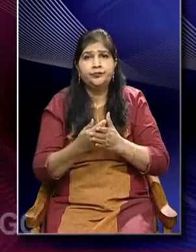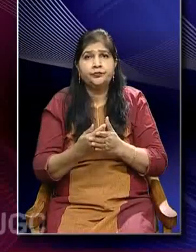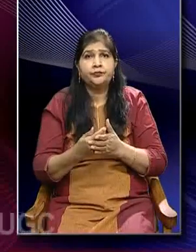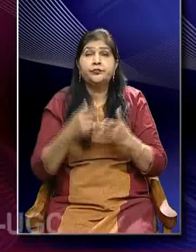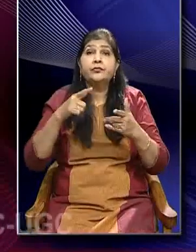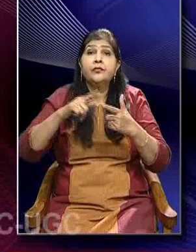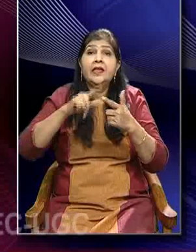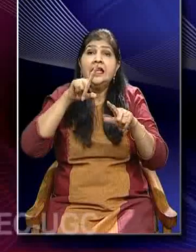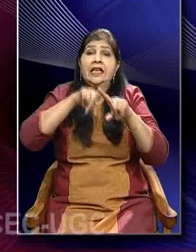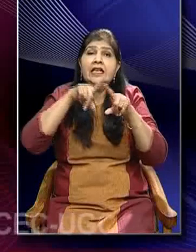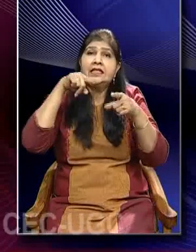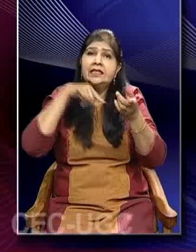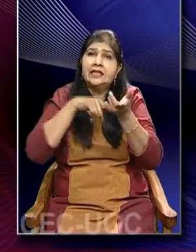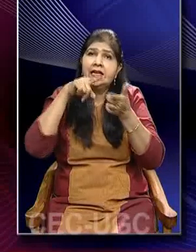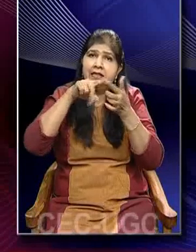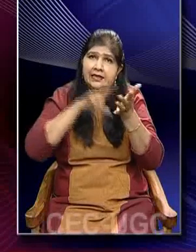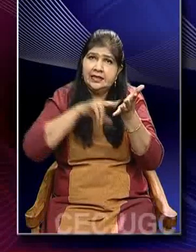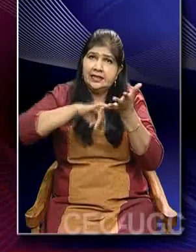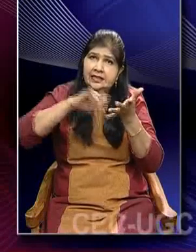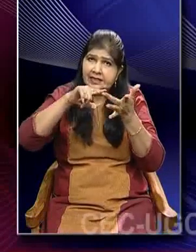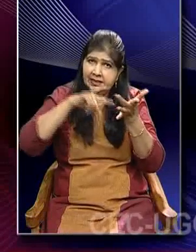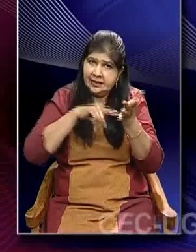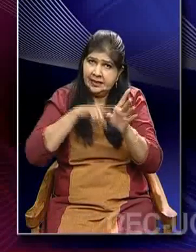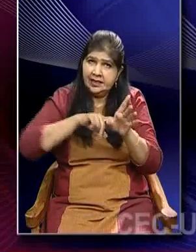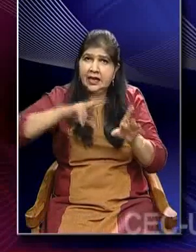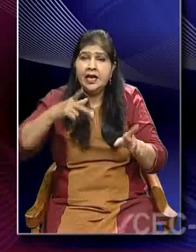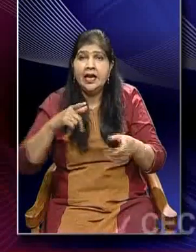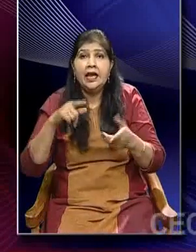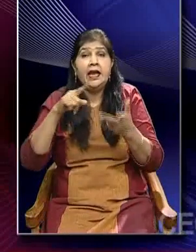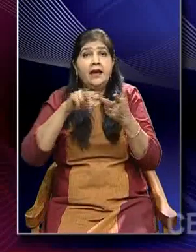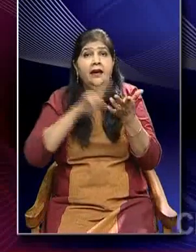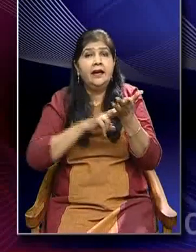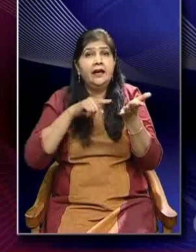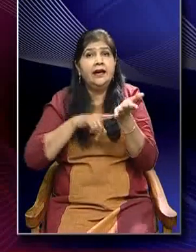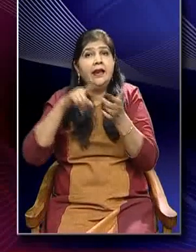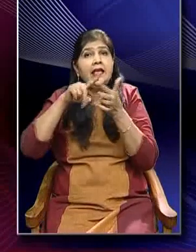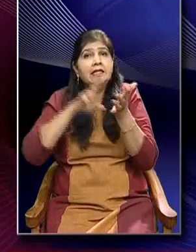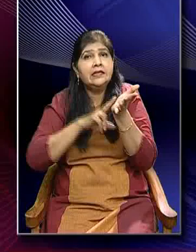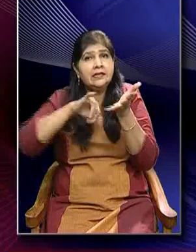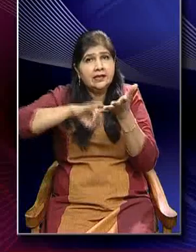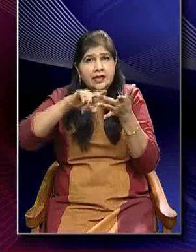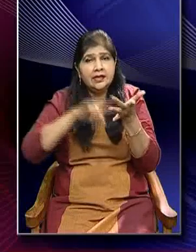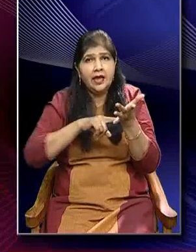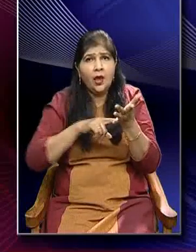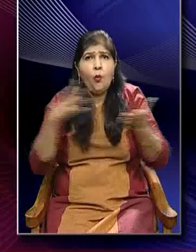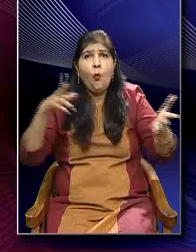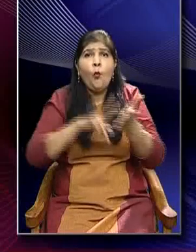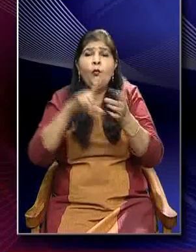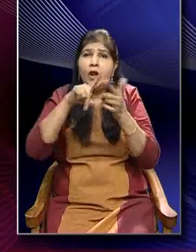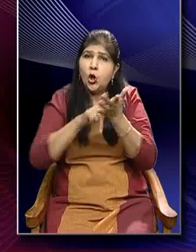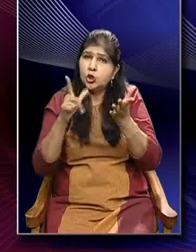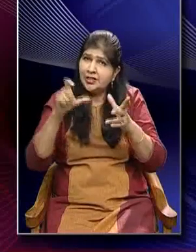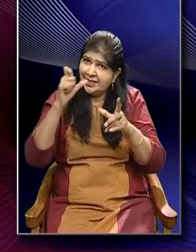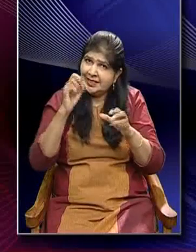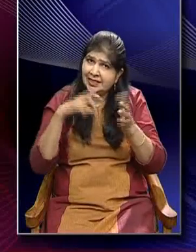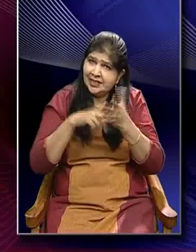extensity, intensity, velocity, impact. According to Held, extensity